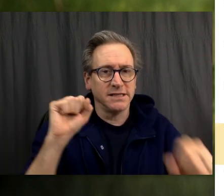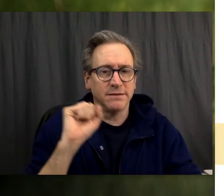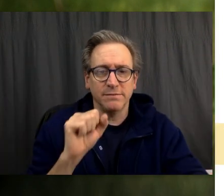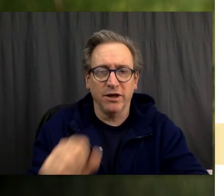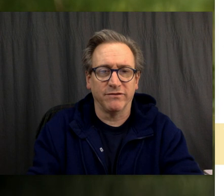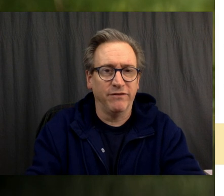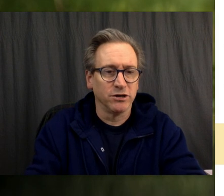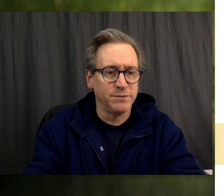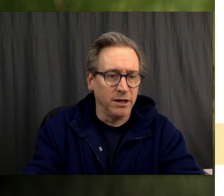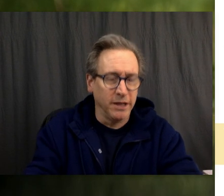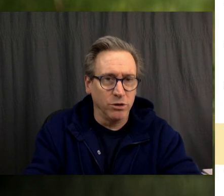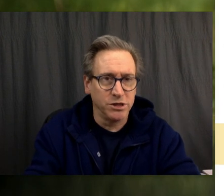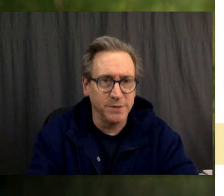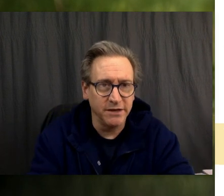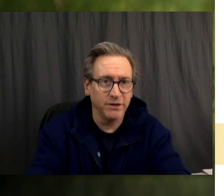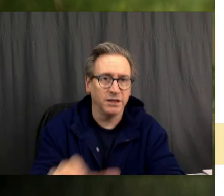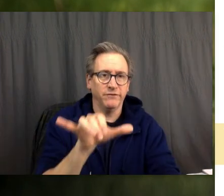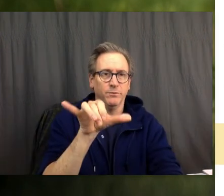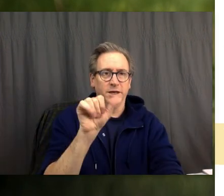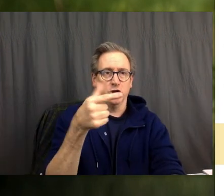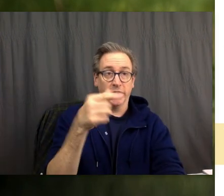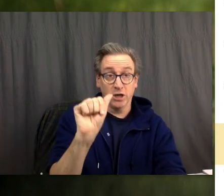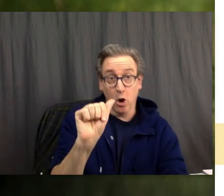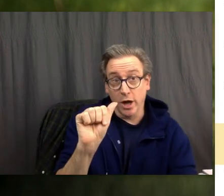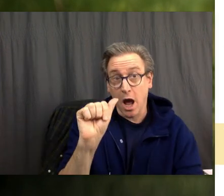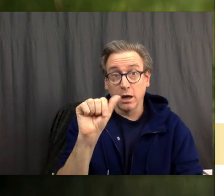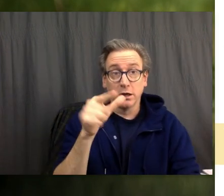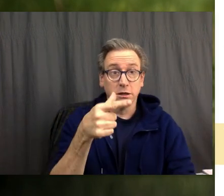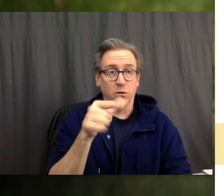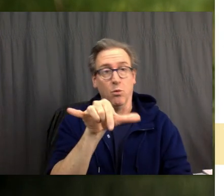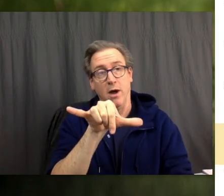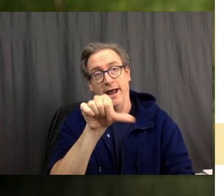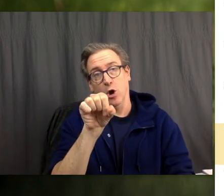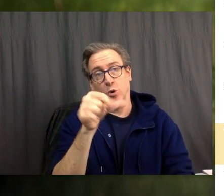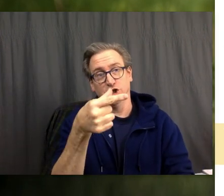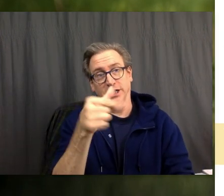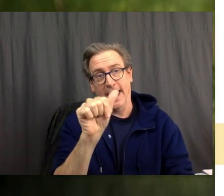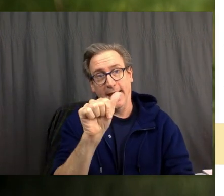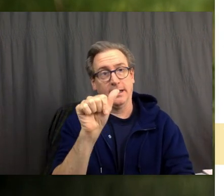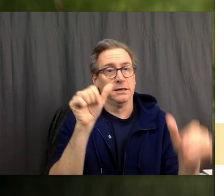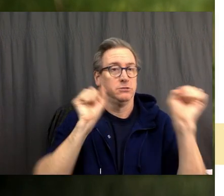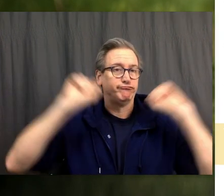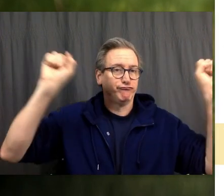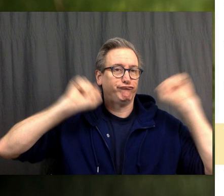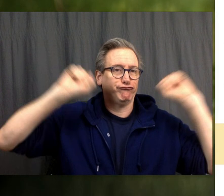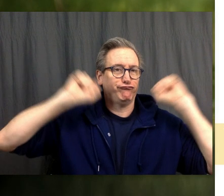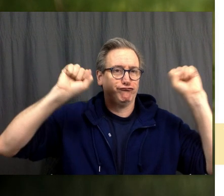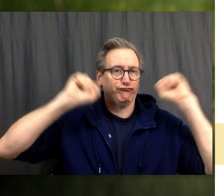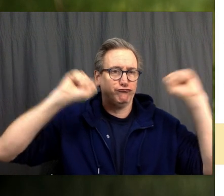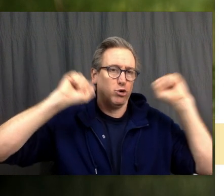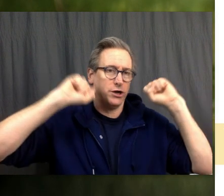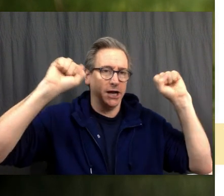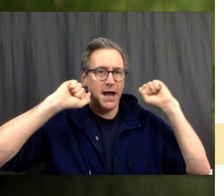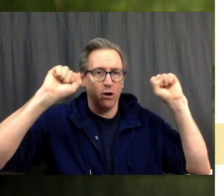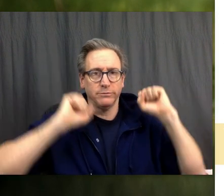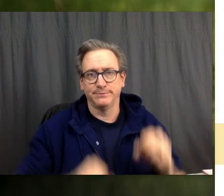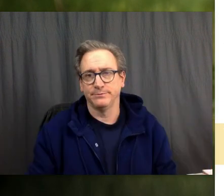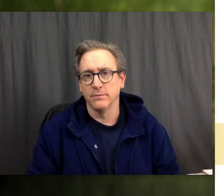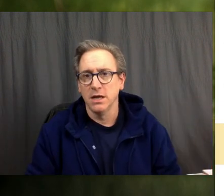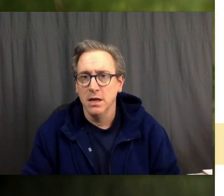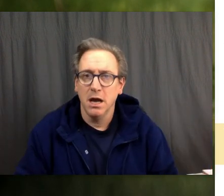And sometimes you'll have to finger spell like what specifically, if you mean like yoga, Y-O-G-A, working